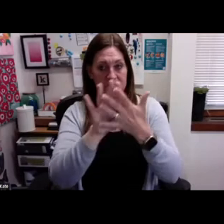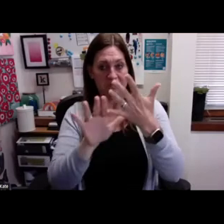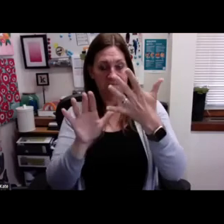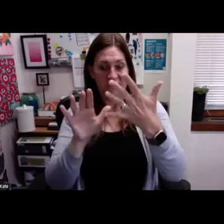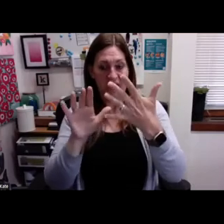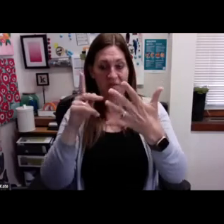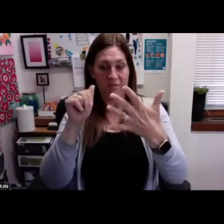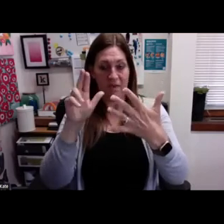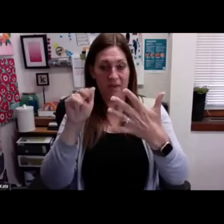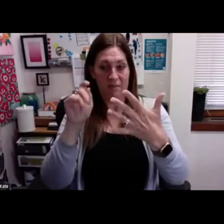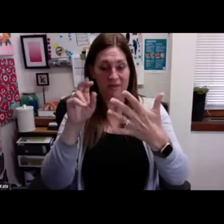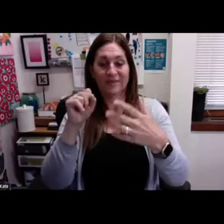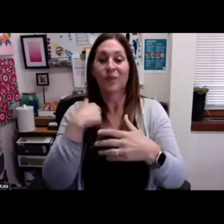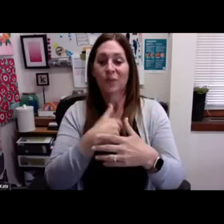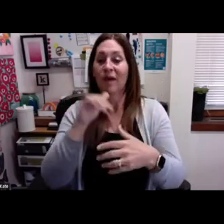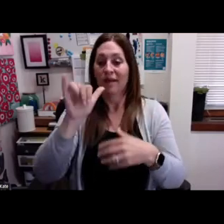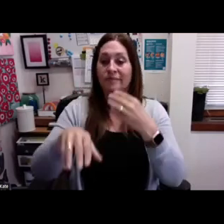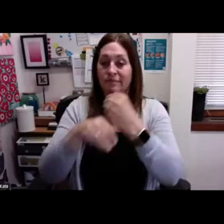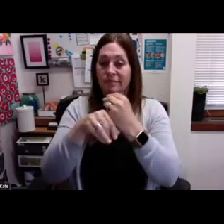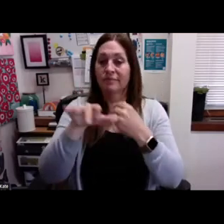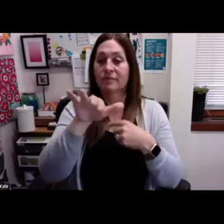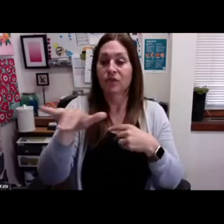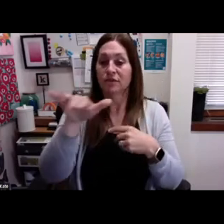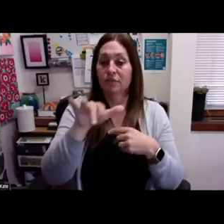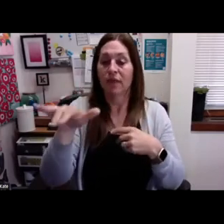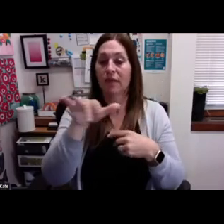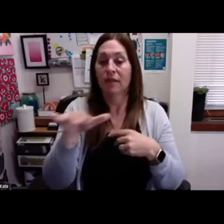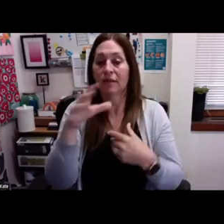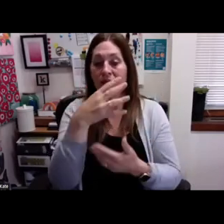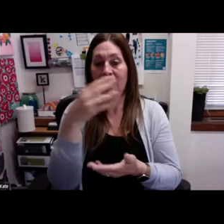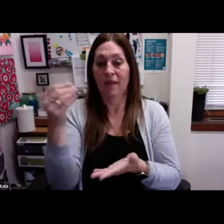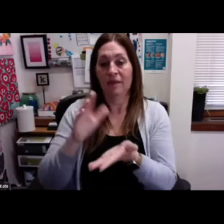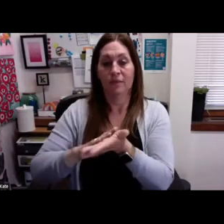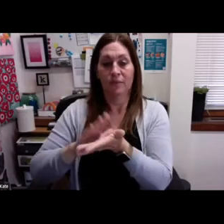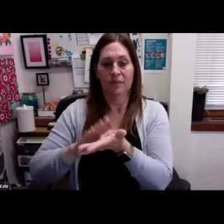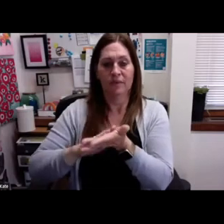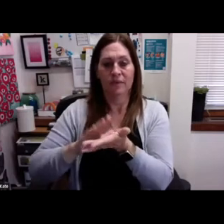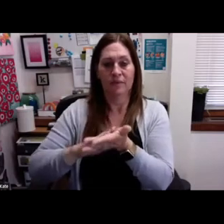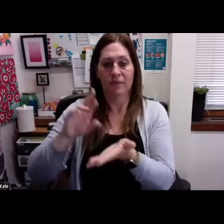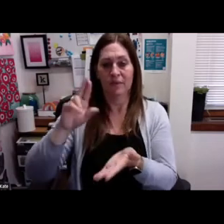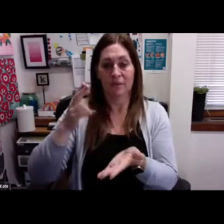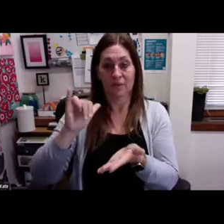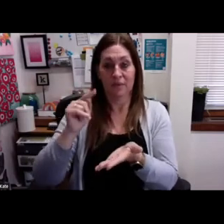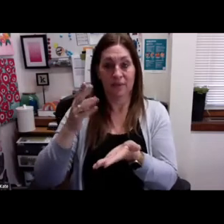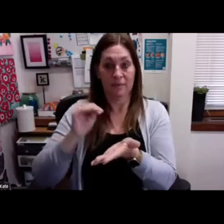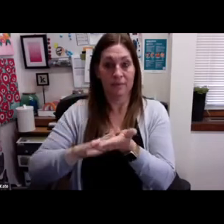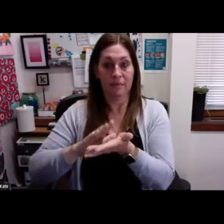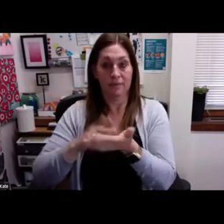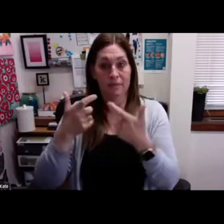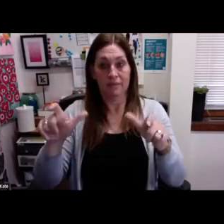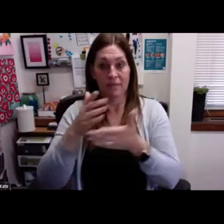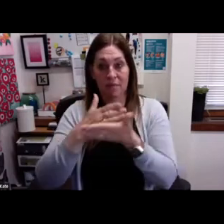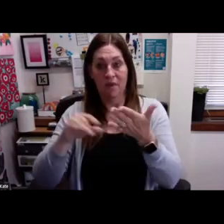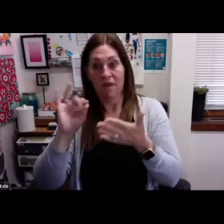your eyebrows, how they move. So those are the five parameters that we'll talk about. And we'll also add in finger spelling and